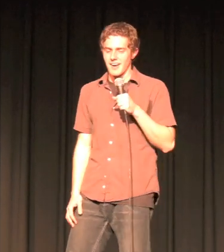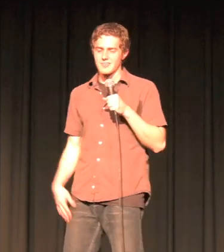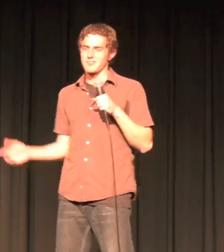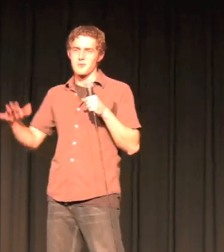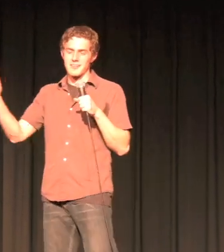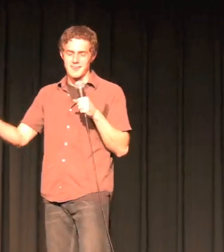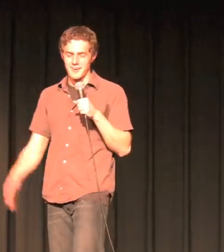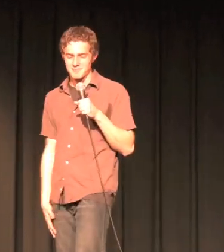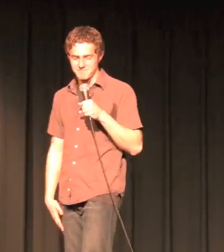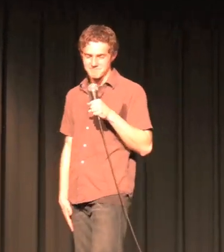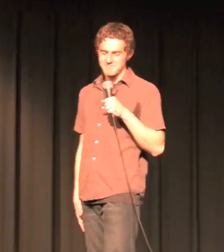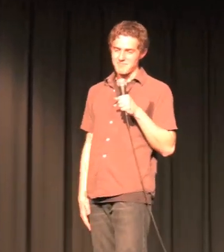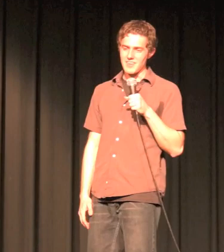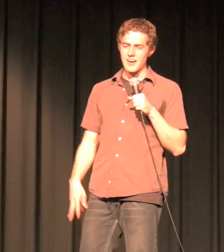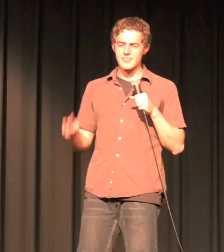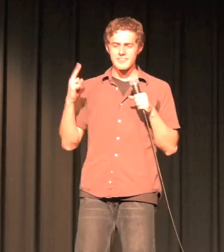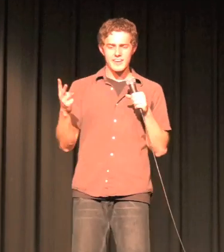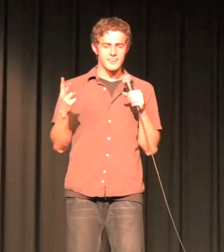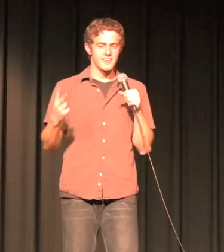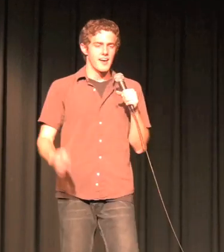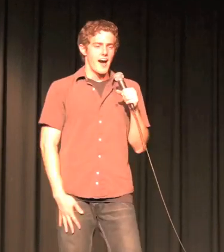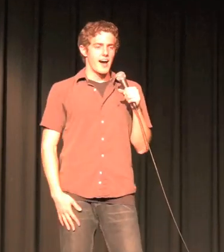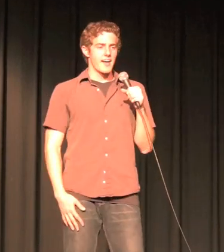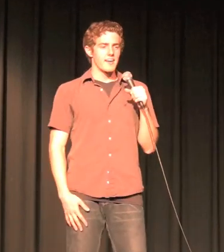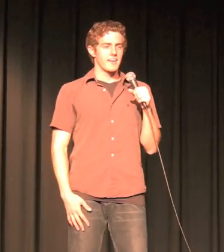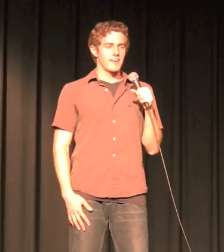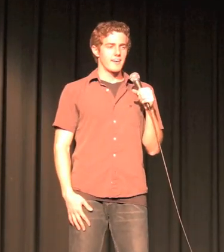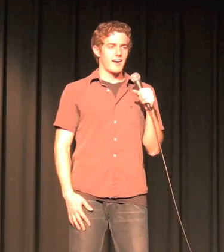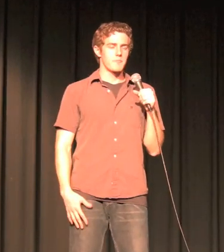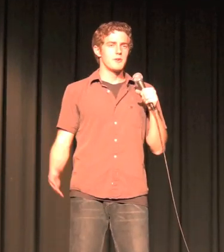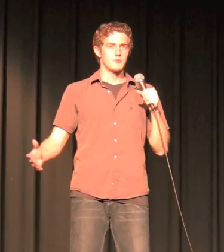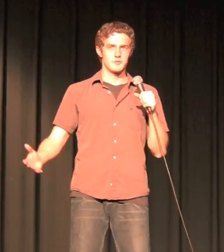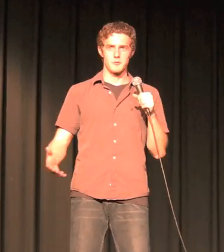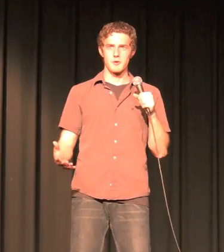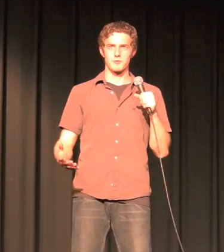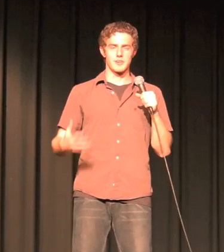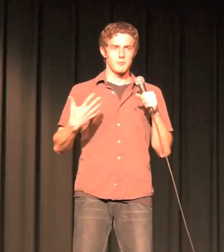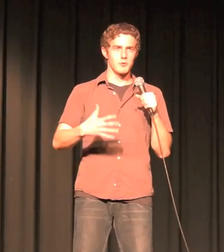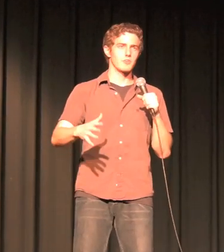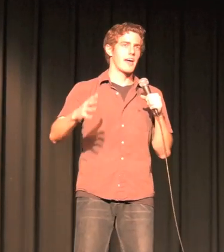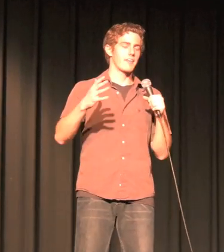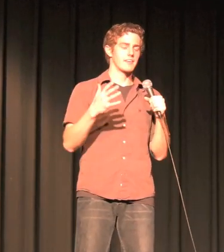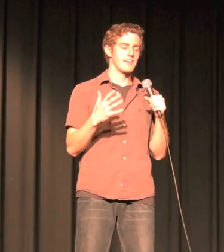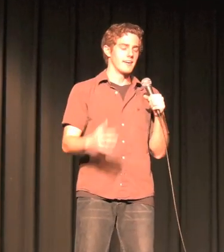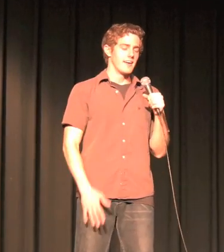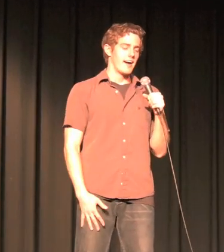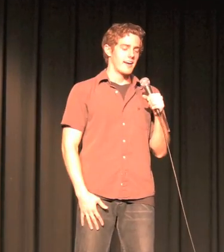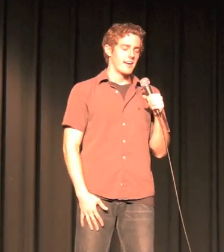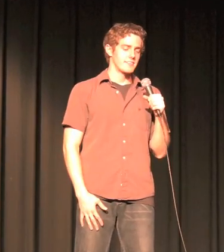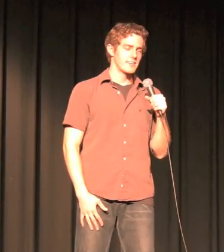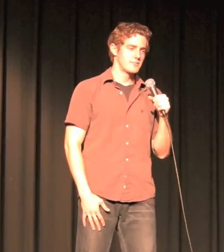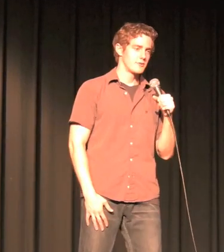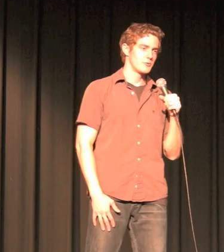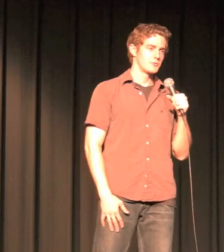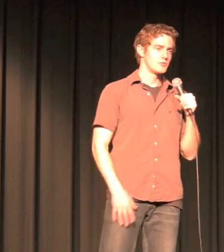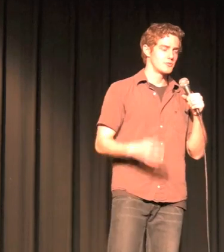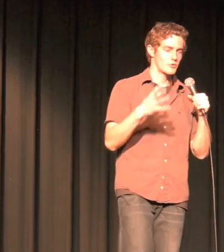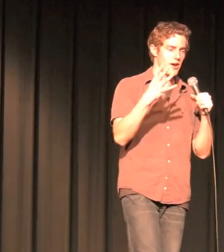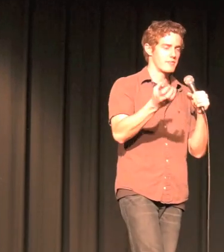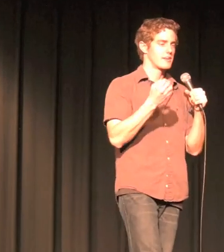just do them as they are. Second, I'm huge into music and musicality. I tend to just gravitate